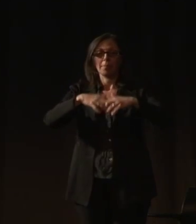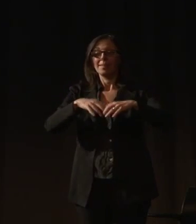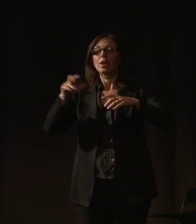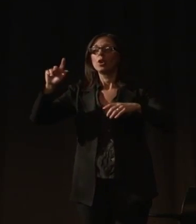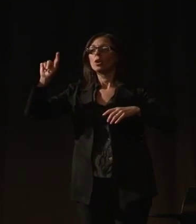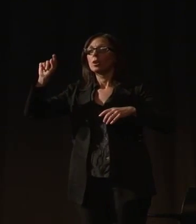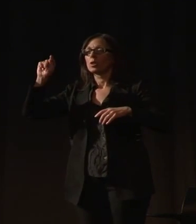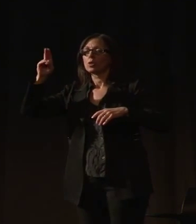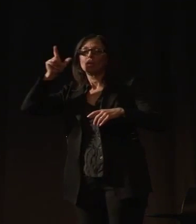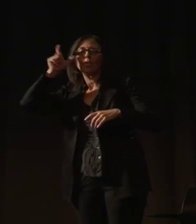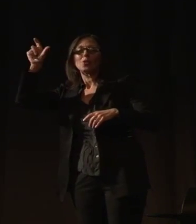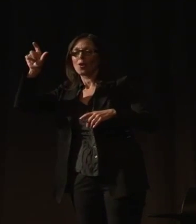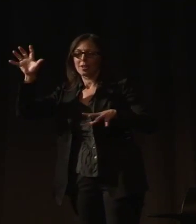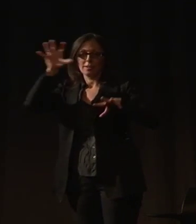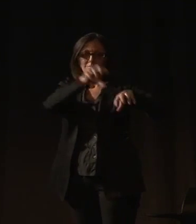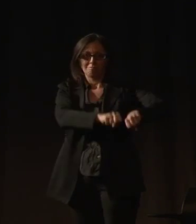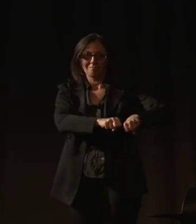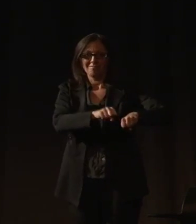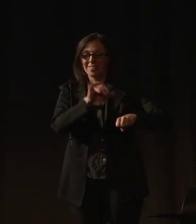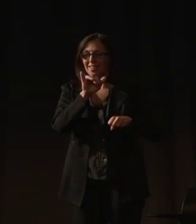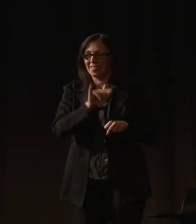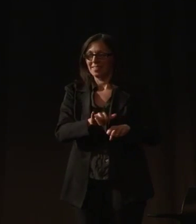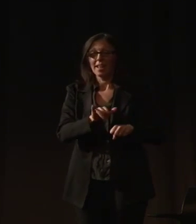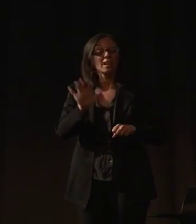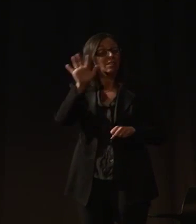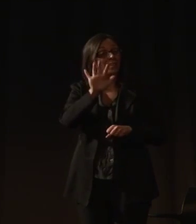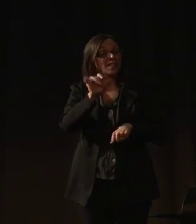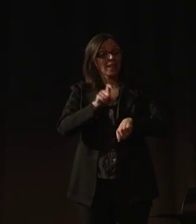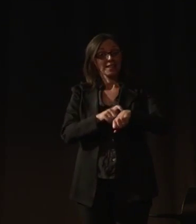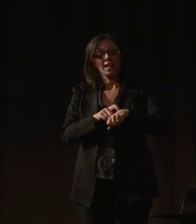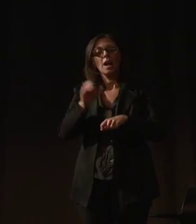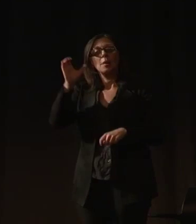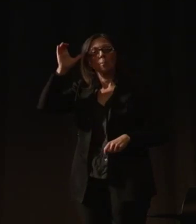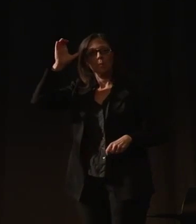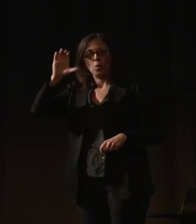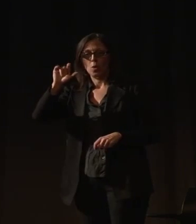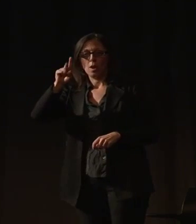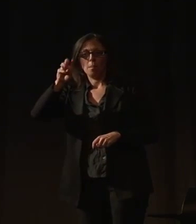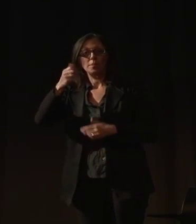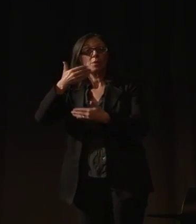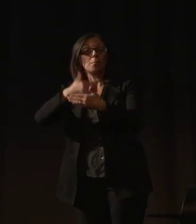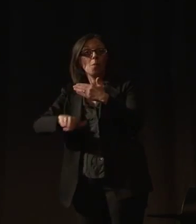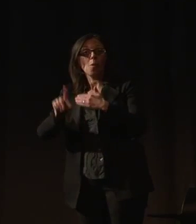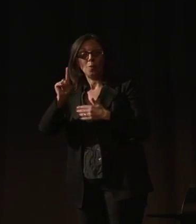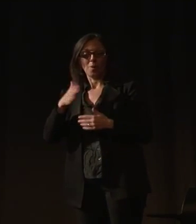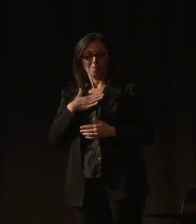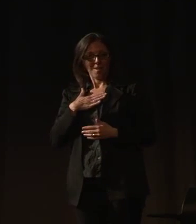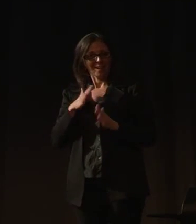It was about the year Columbus was born in Genoa, my city. And the news of the